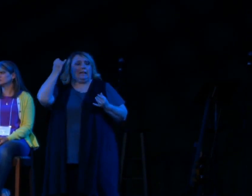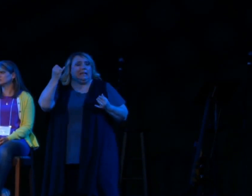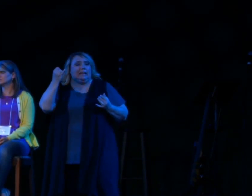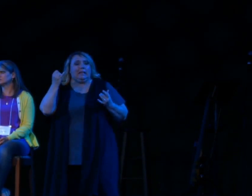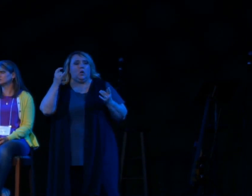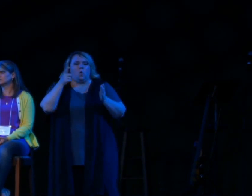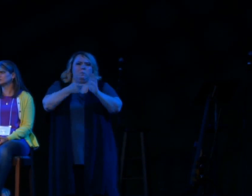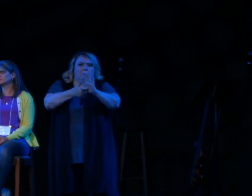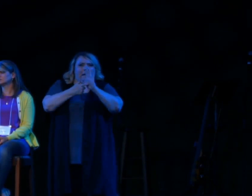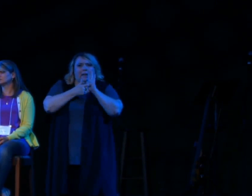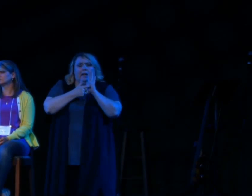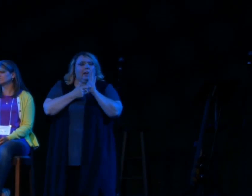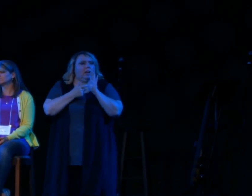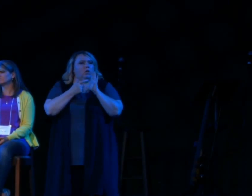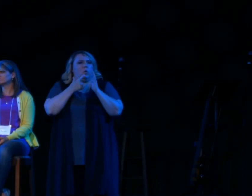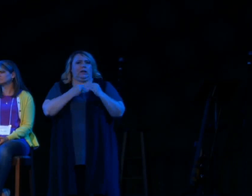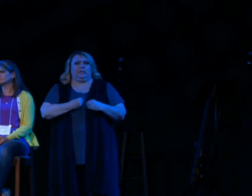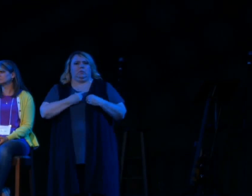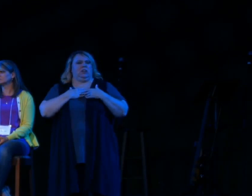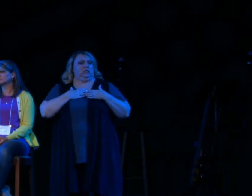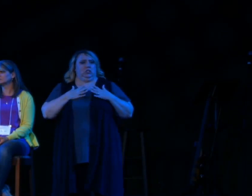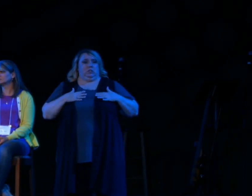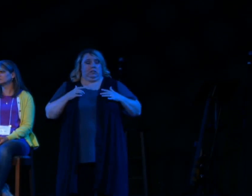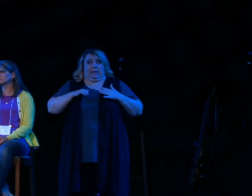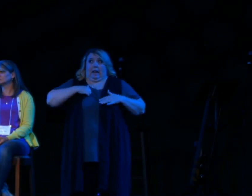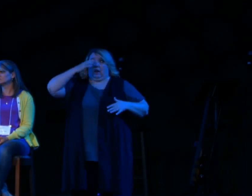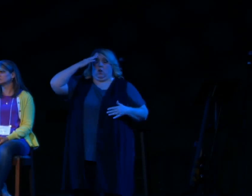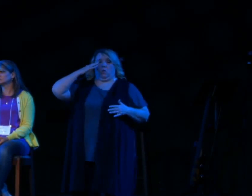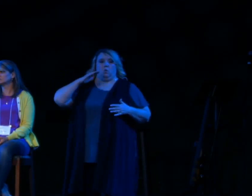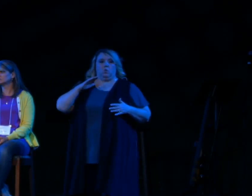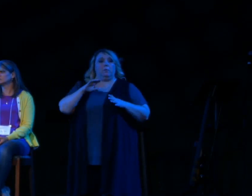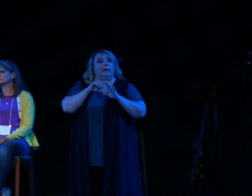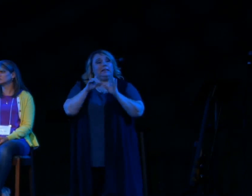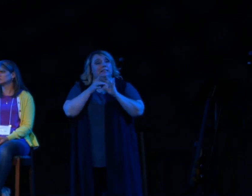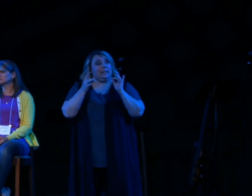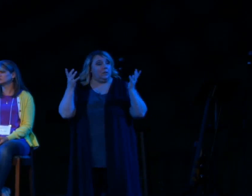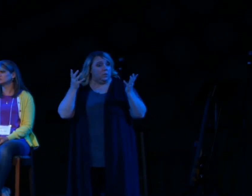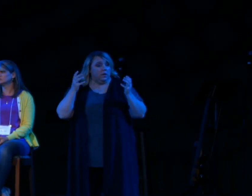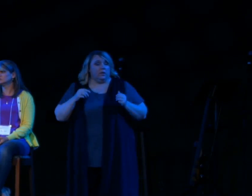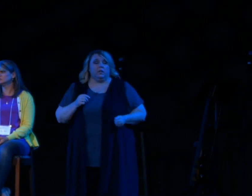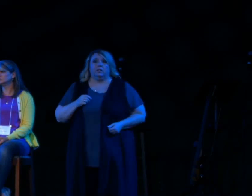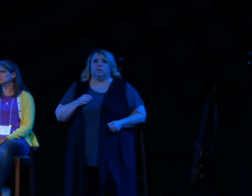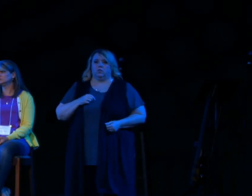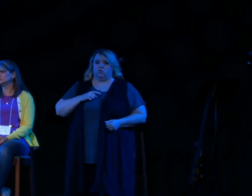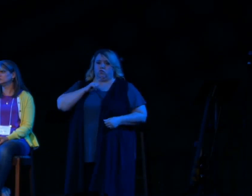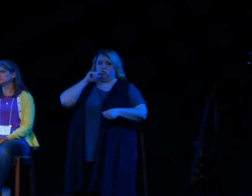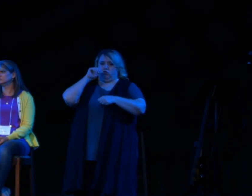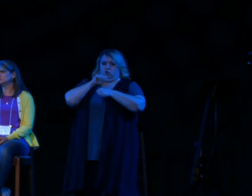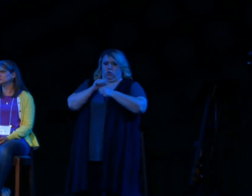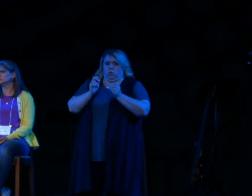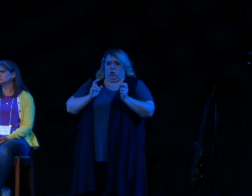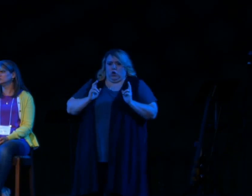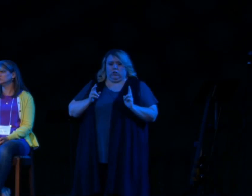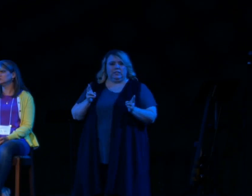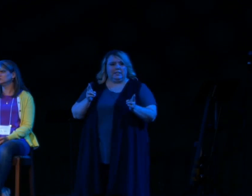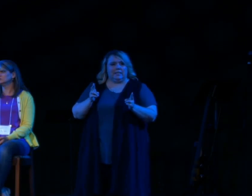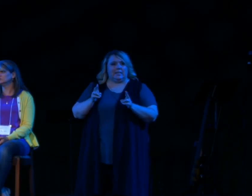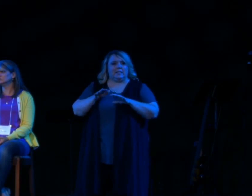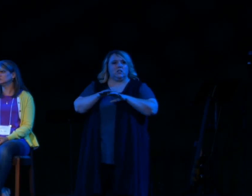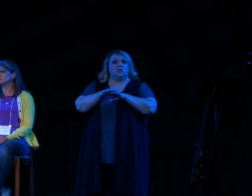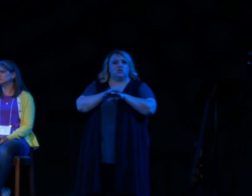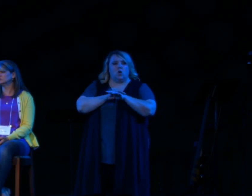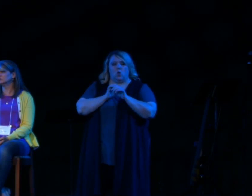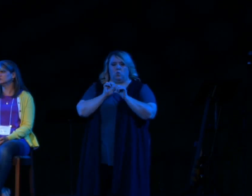idea or mandate or inspiration as far as I know. Cotter said this. He said that true urgency is a slow,